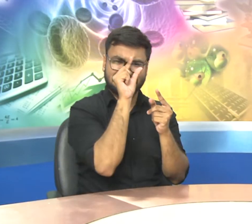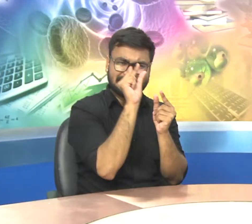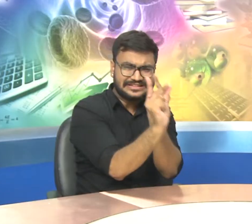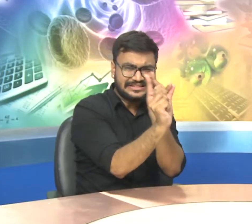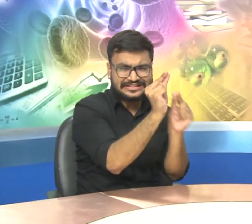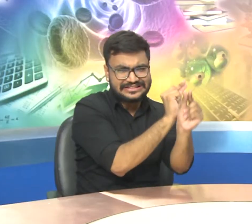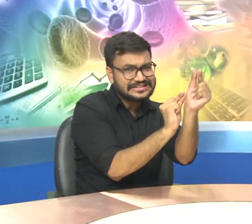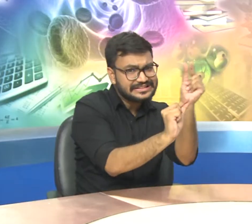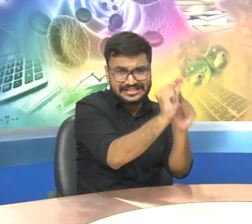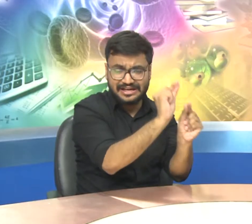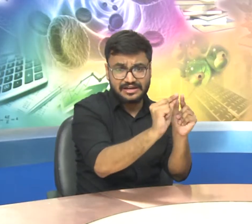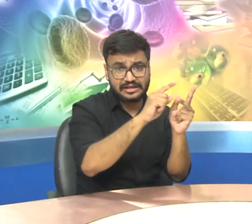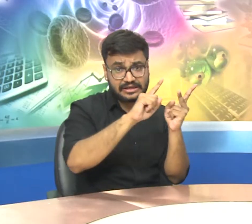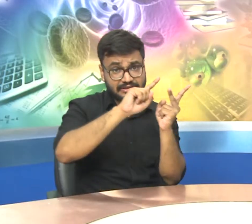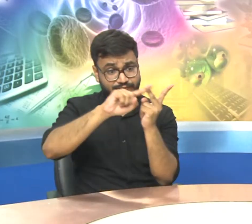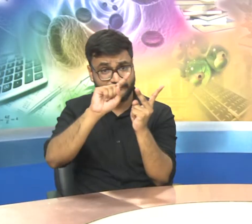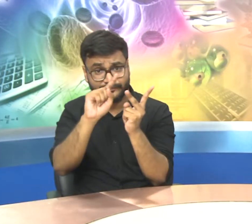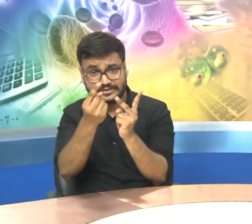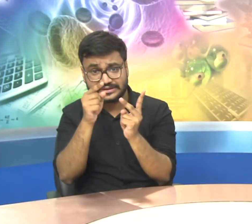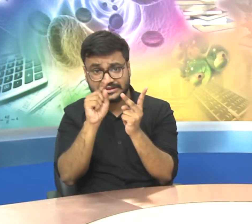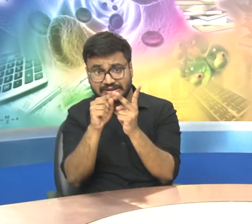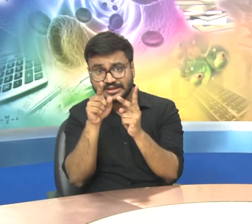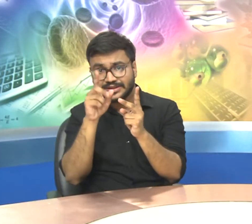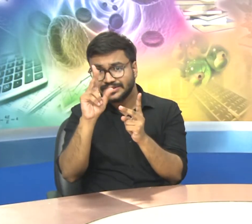it feed on primary consumers.